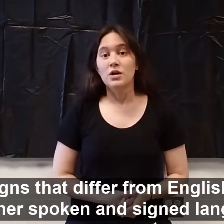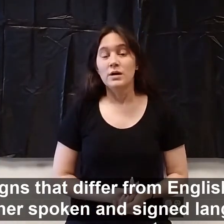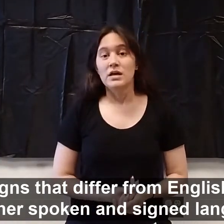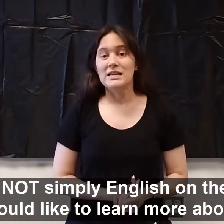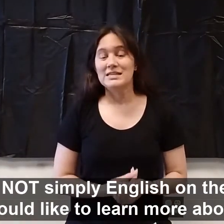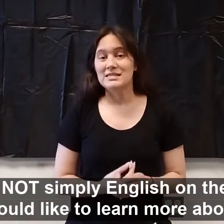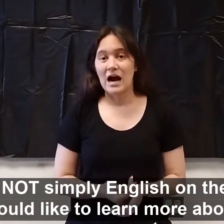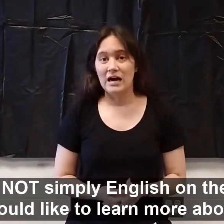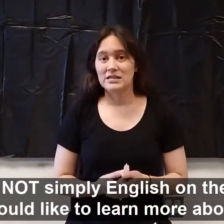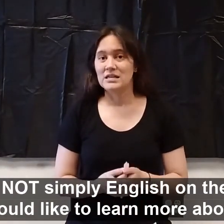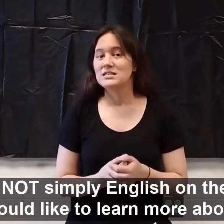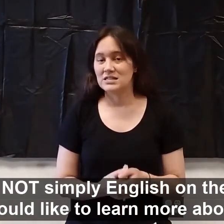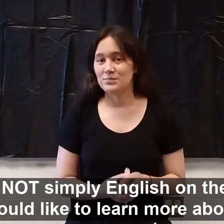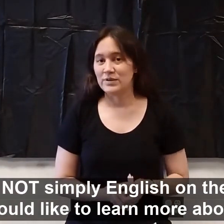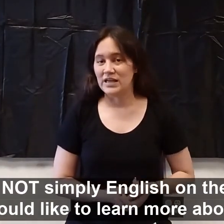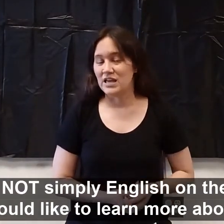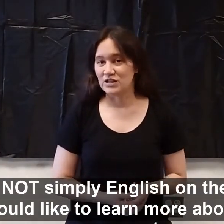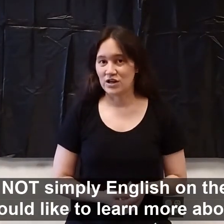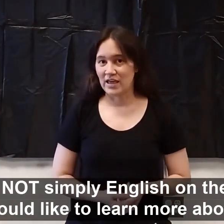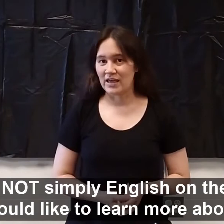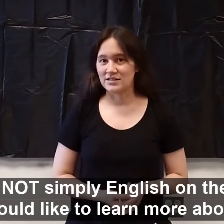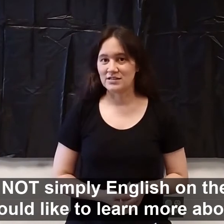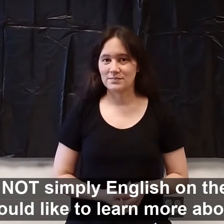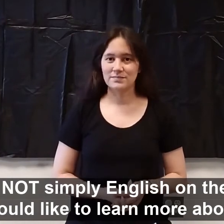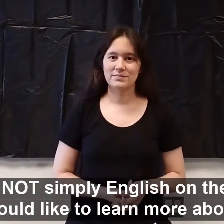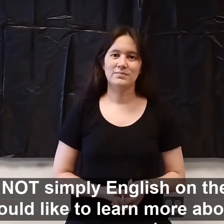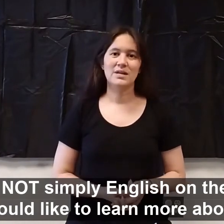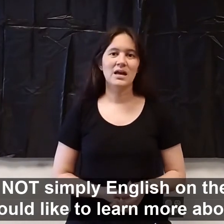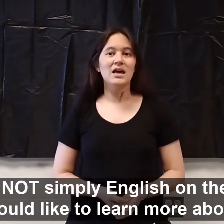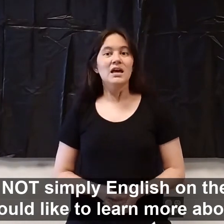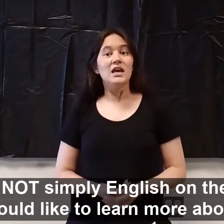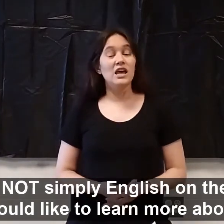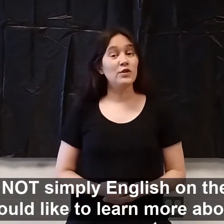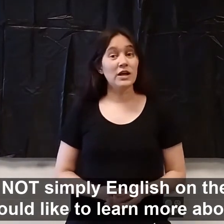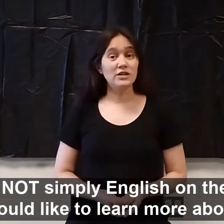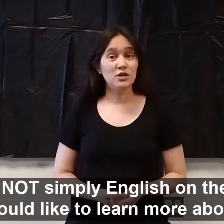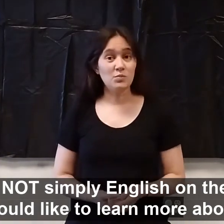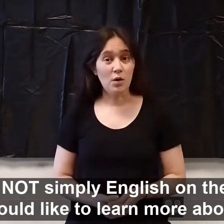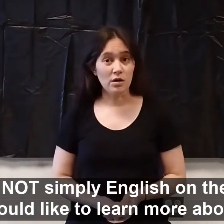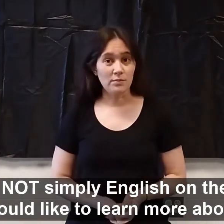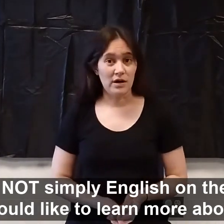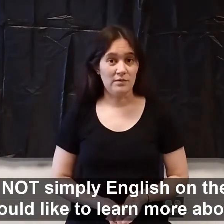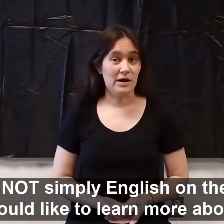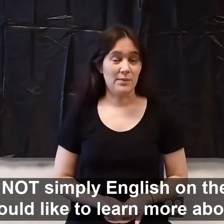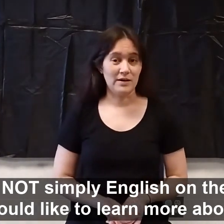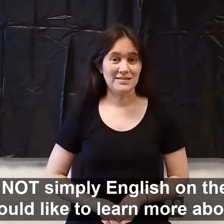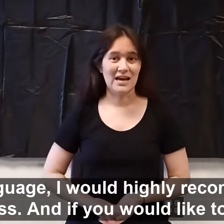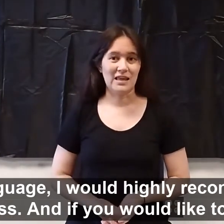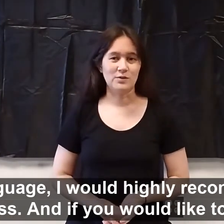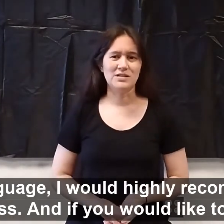So it is not simply English on the hands. If you'd like to learn more about American Sign Language,